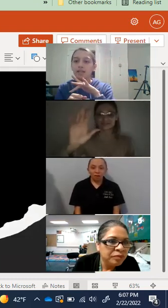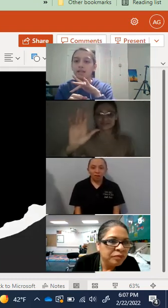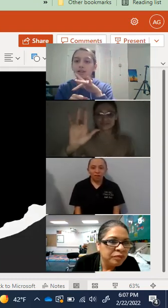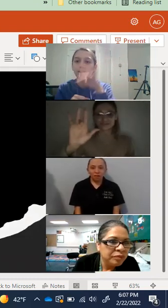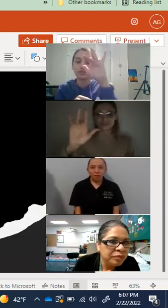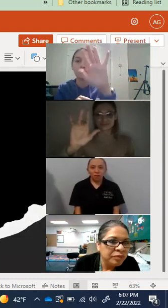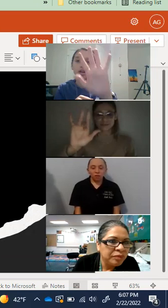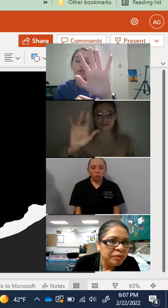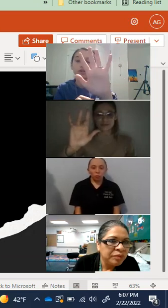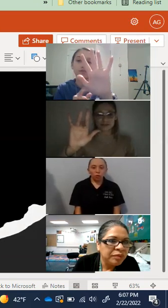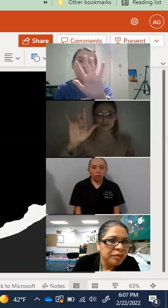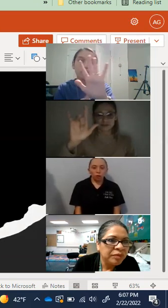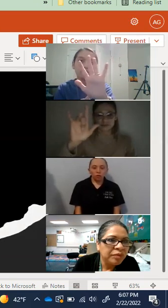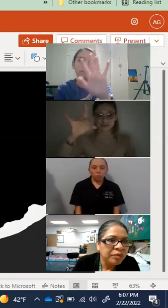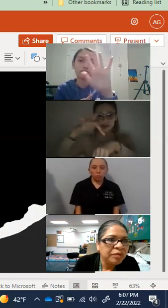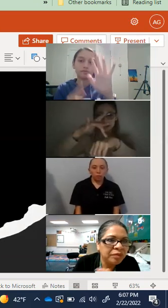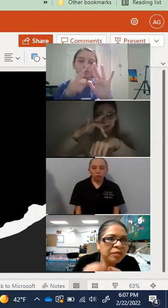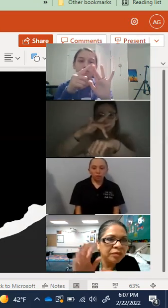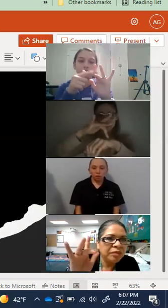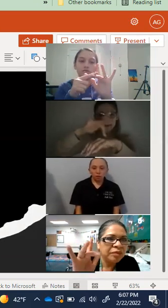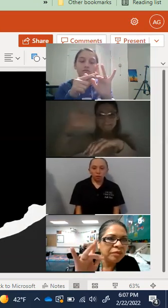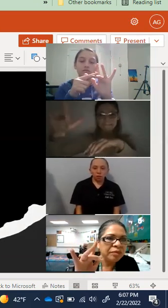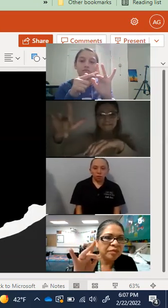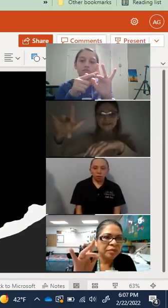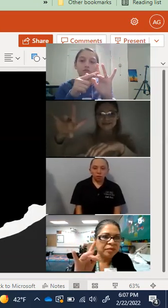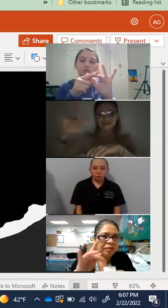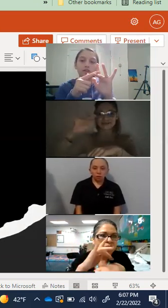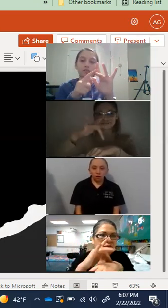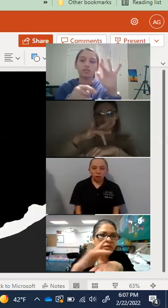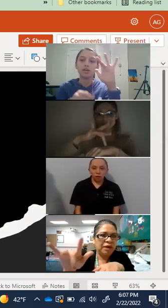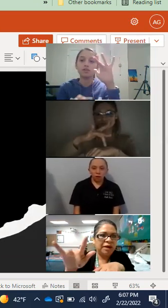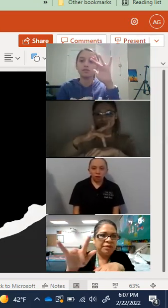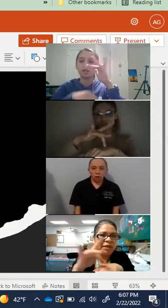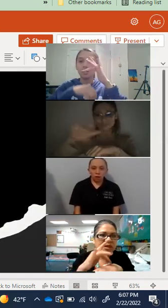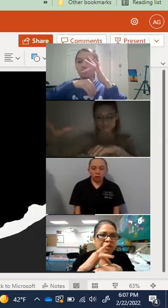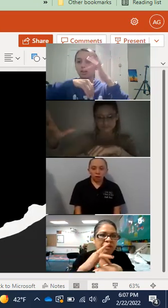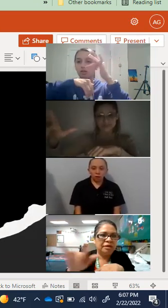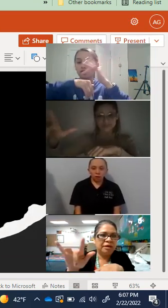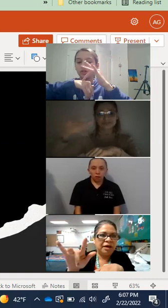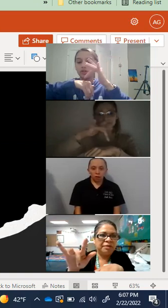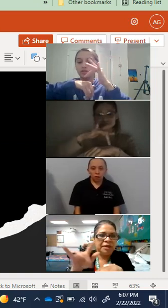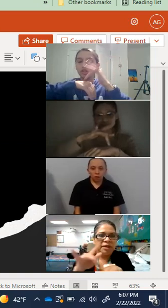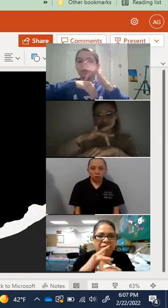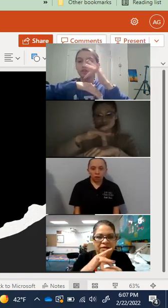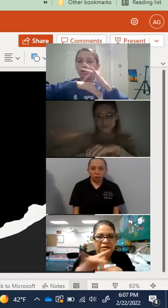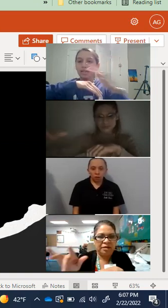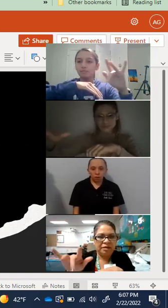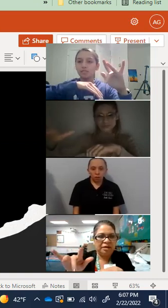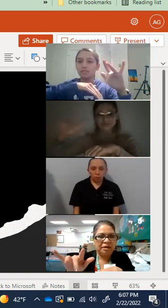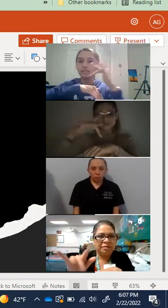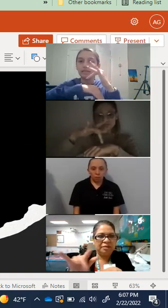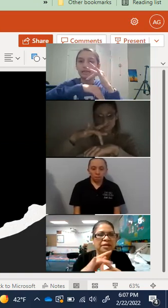Right, right. So you have So your middle 5, finger is bent. Mhm. middle finger goes down, Empty, and then on your Empty. top of your